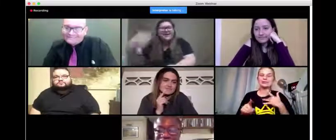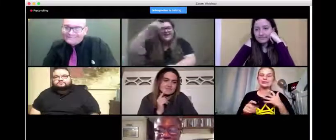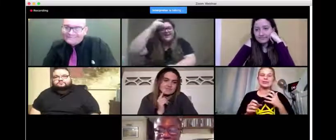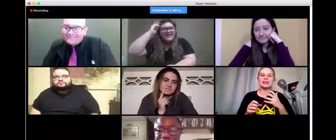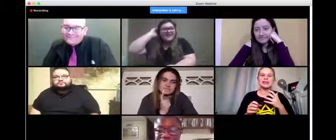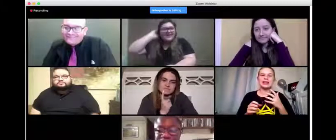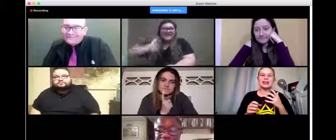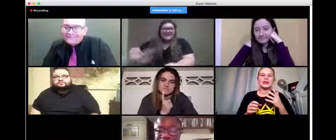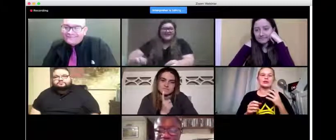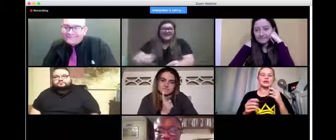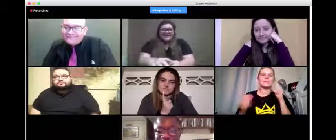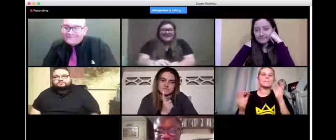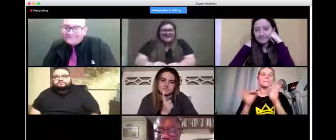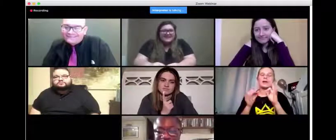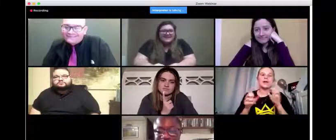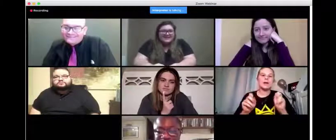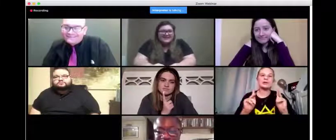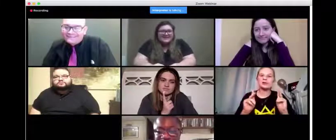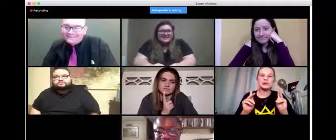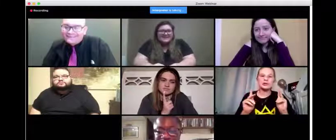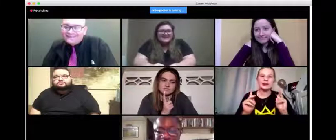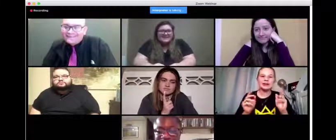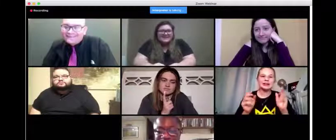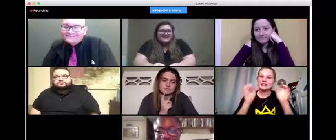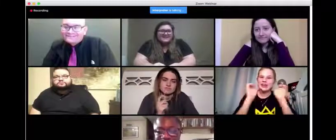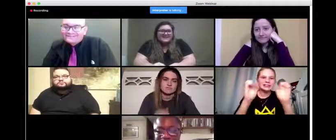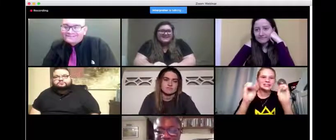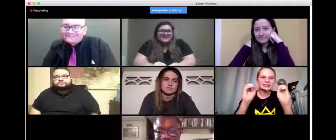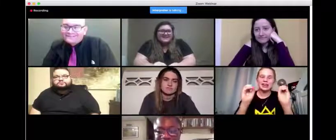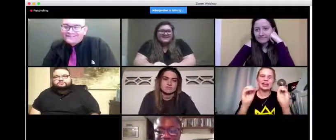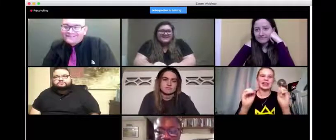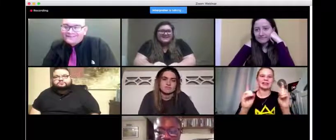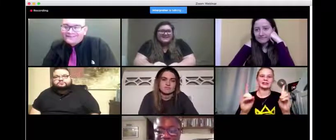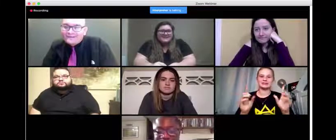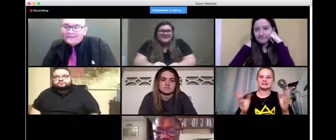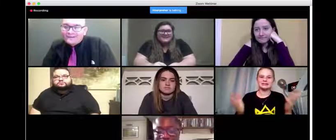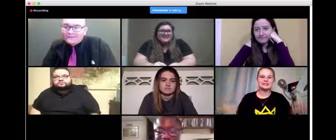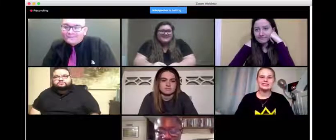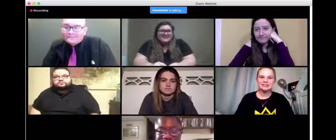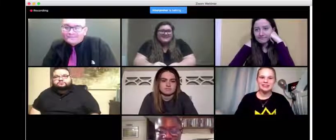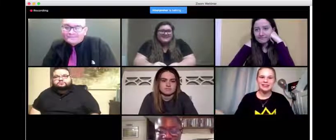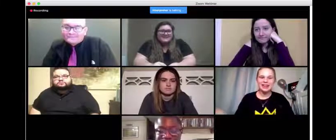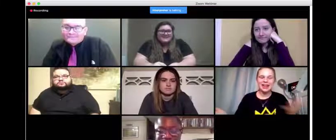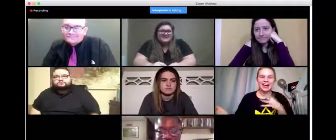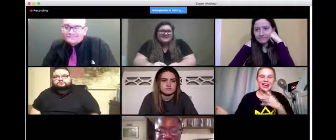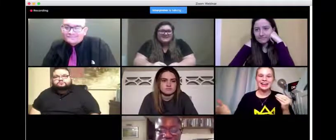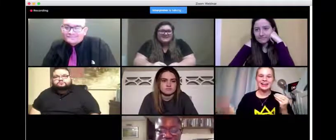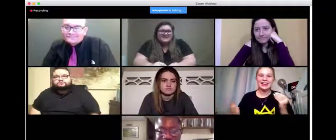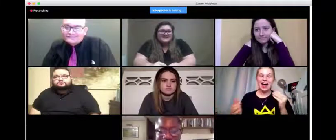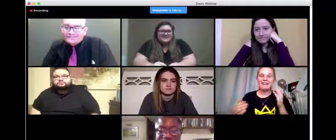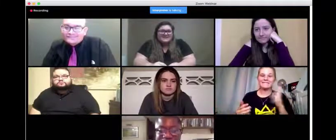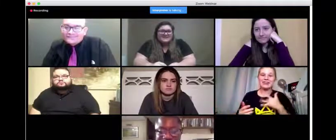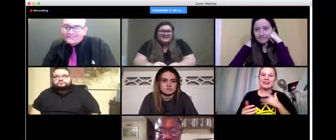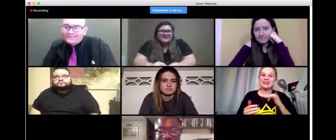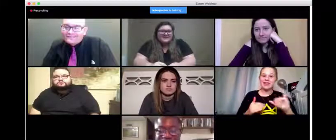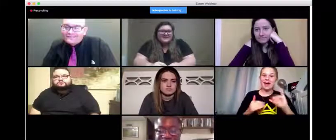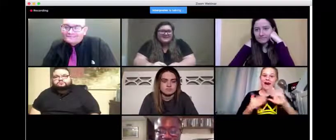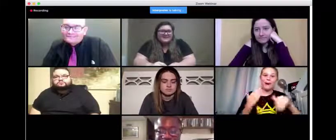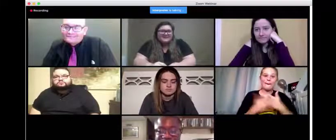educate. But I feel that all the people that saw it see the drama and, you know,